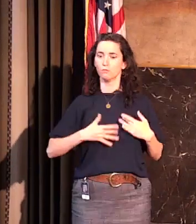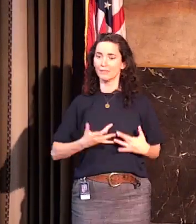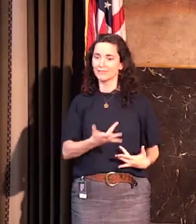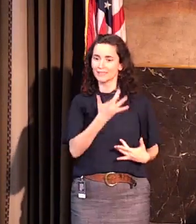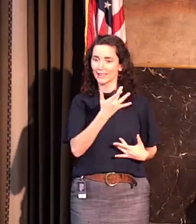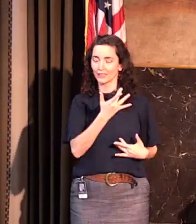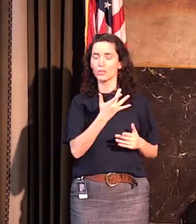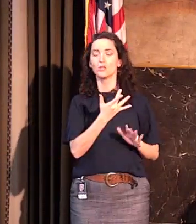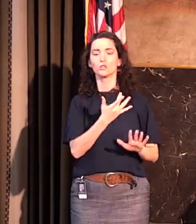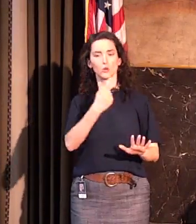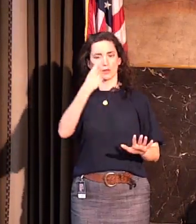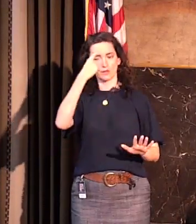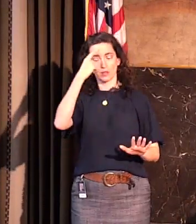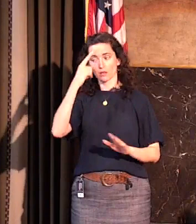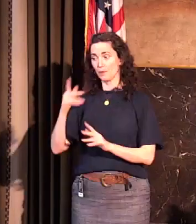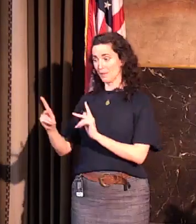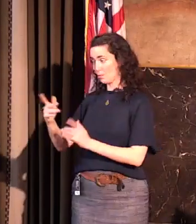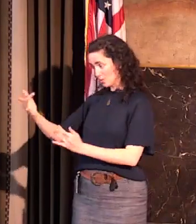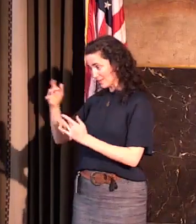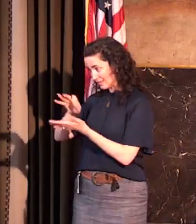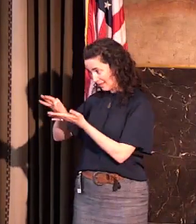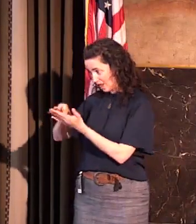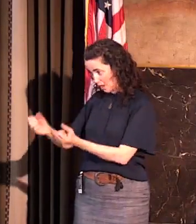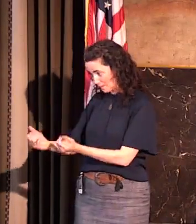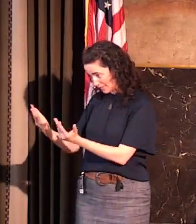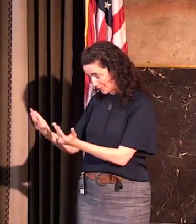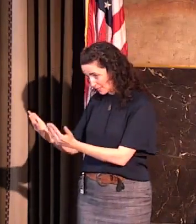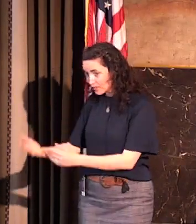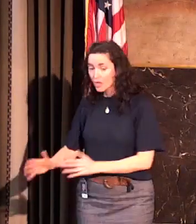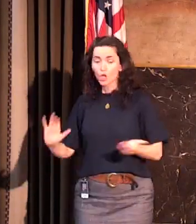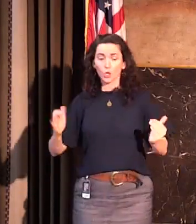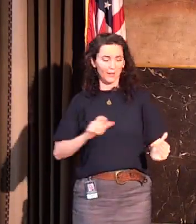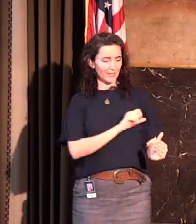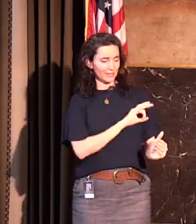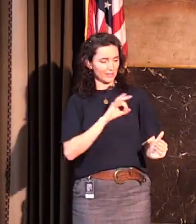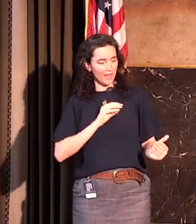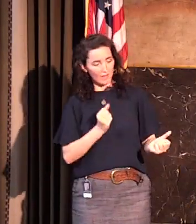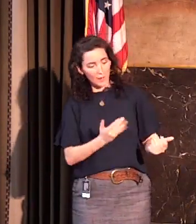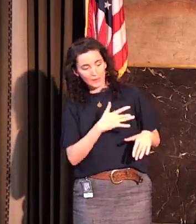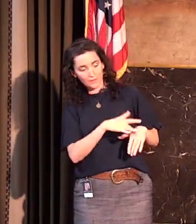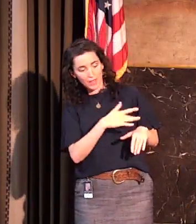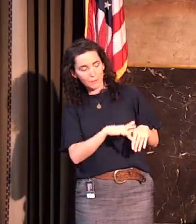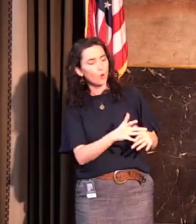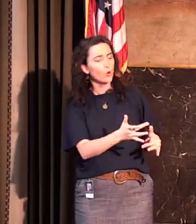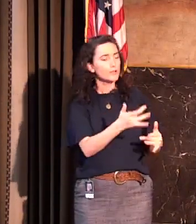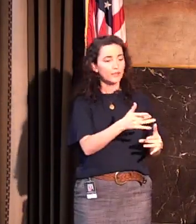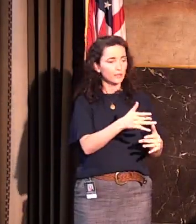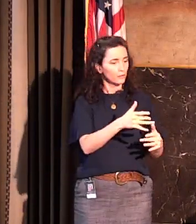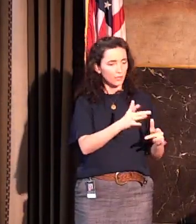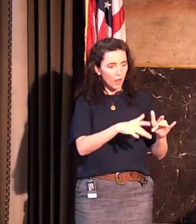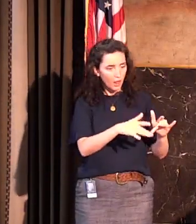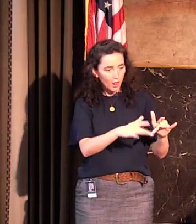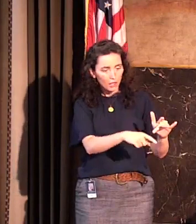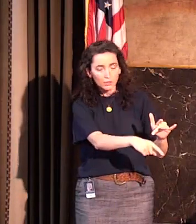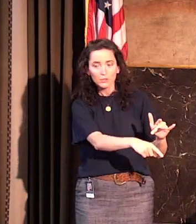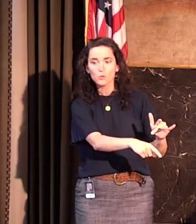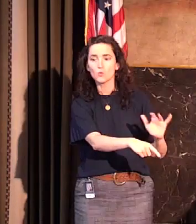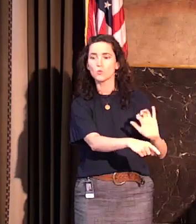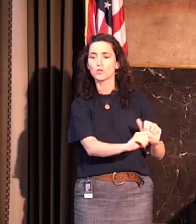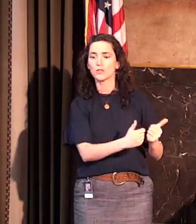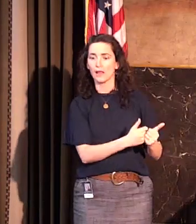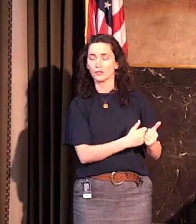both the census and the staffing that really create the challenges. And the challenges don't just impact patients who